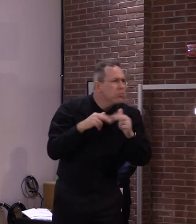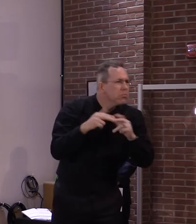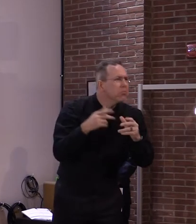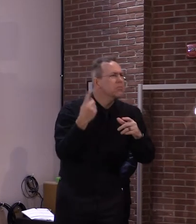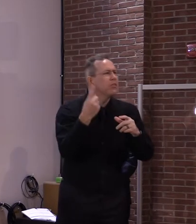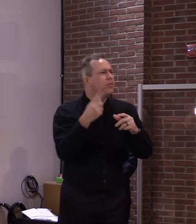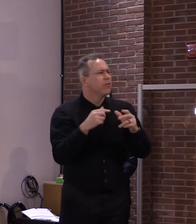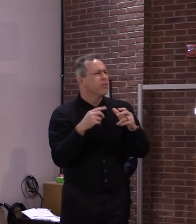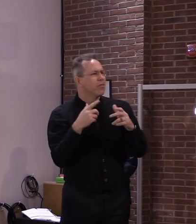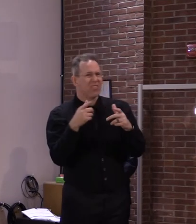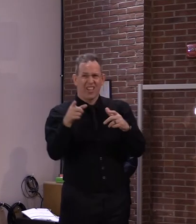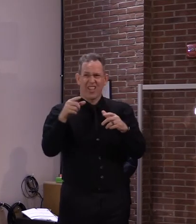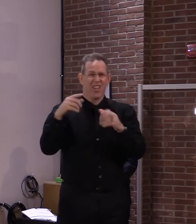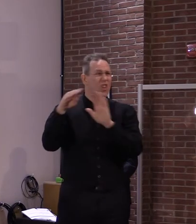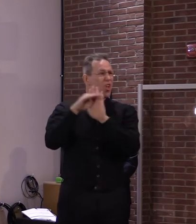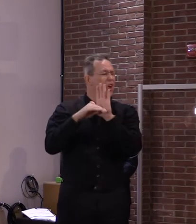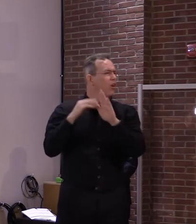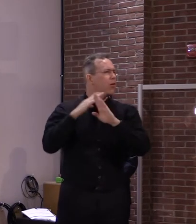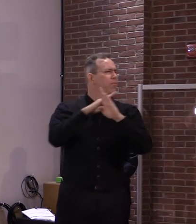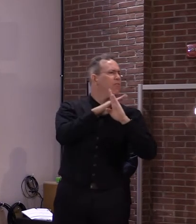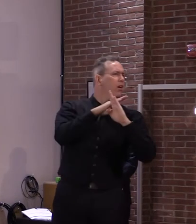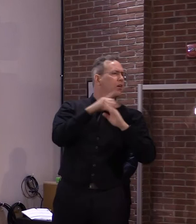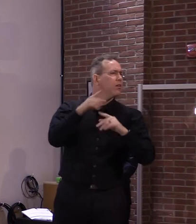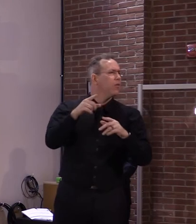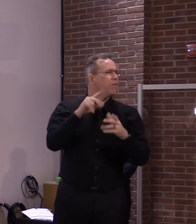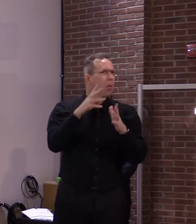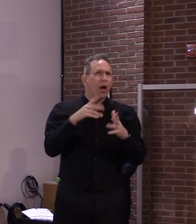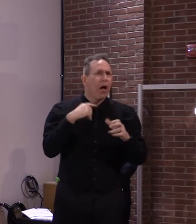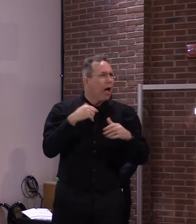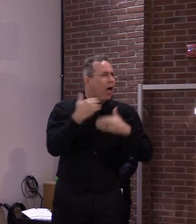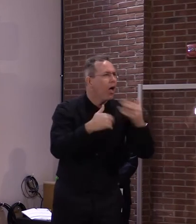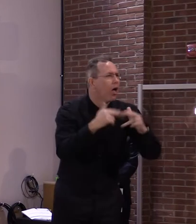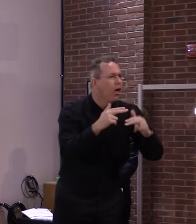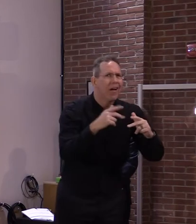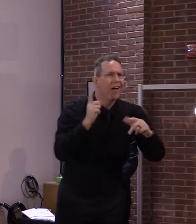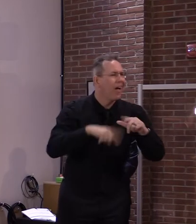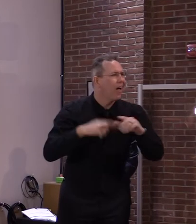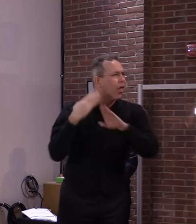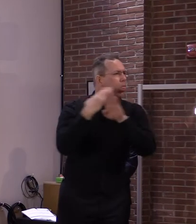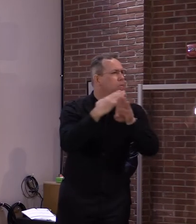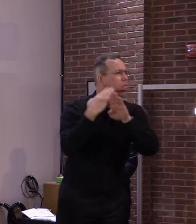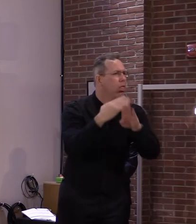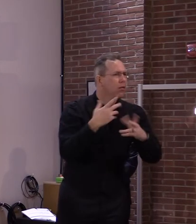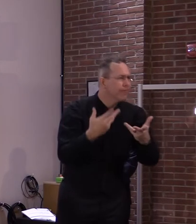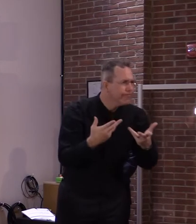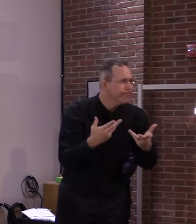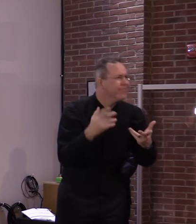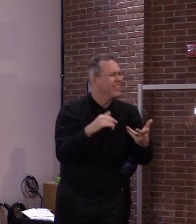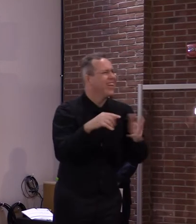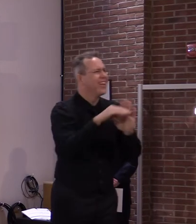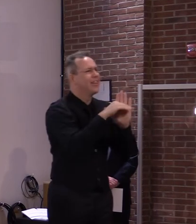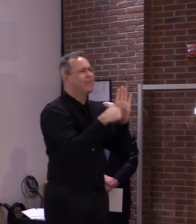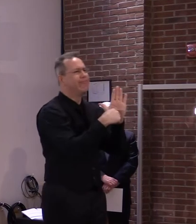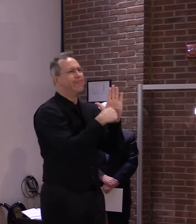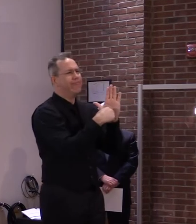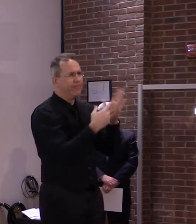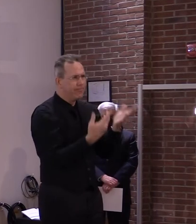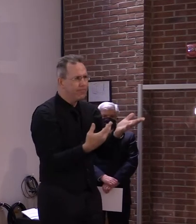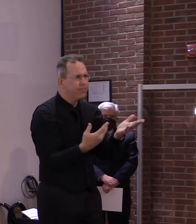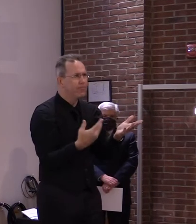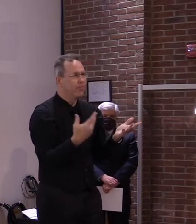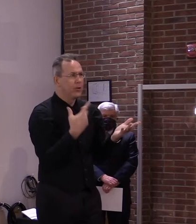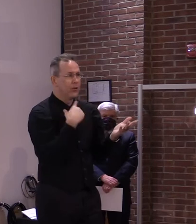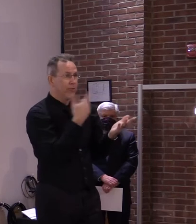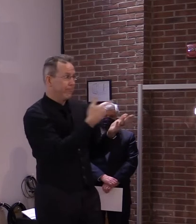accomplishing this so where they go from here depending on what the other body does because we believe uh constitutionally each